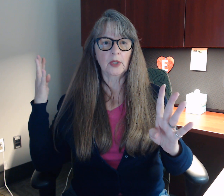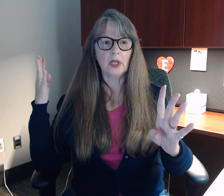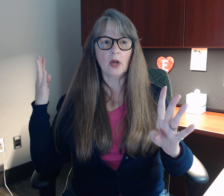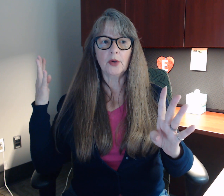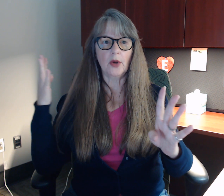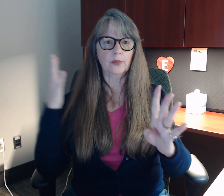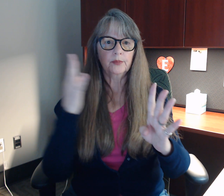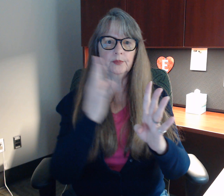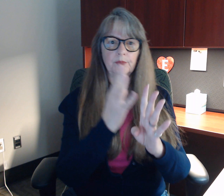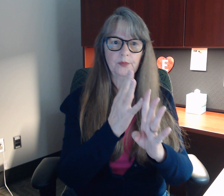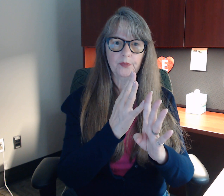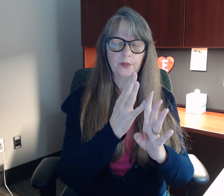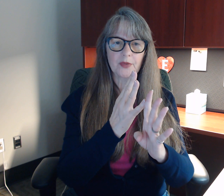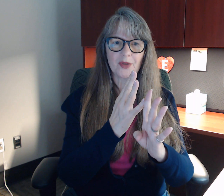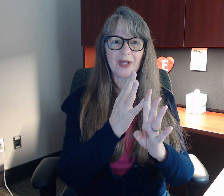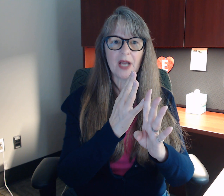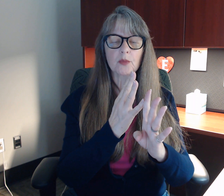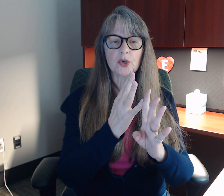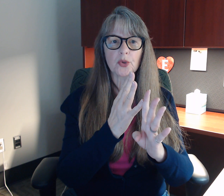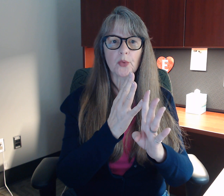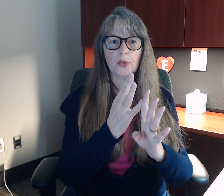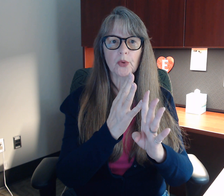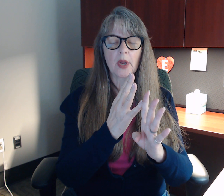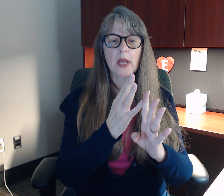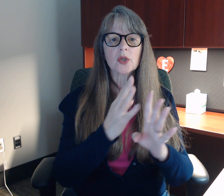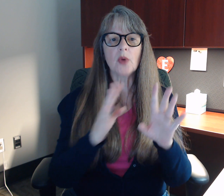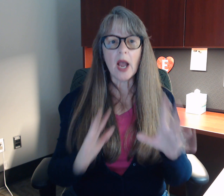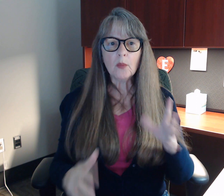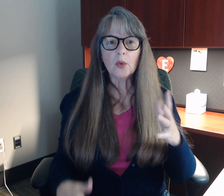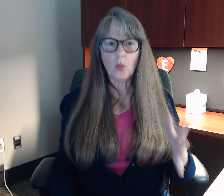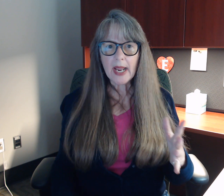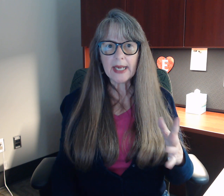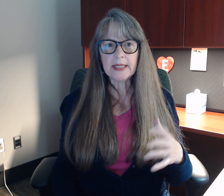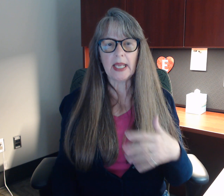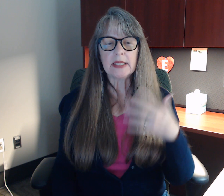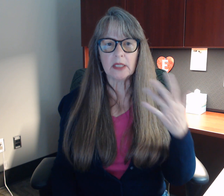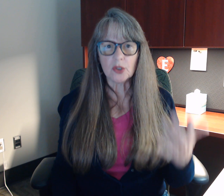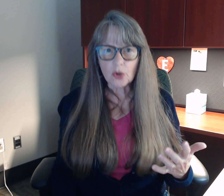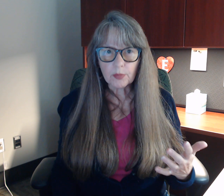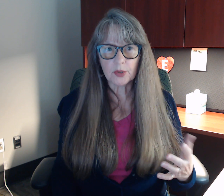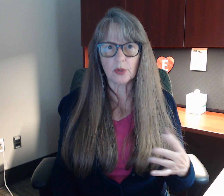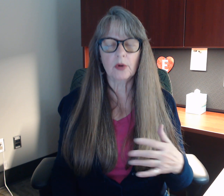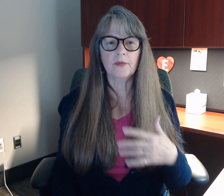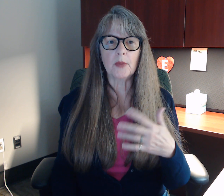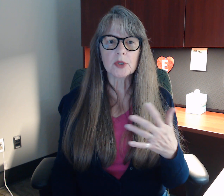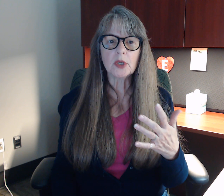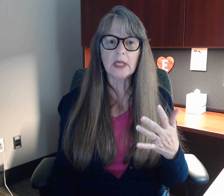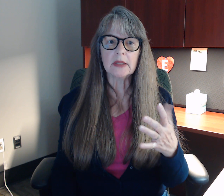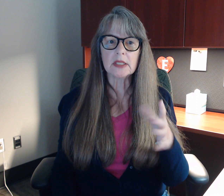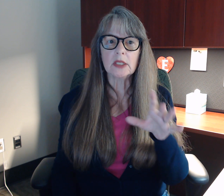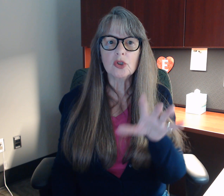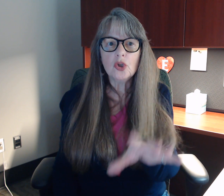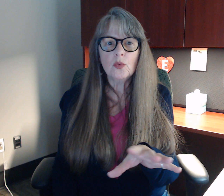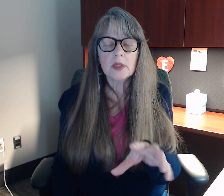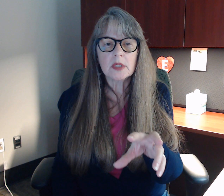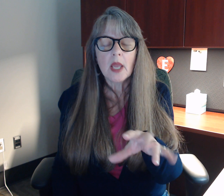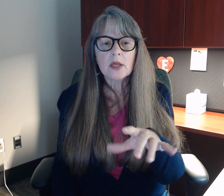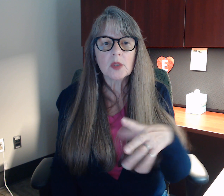long. No. So the line was shorter. So I would wait as an interpreter if I was looking at this, and then you as someone doing it